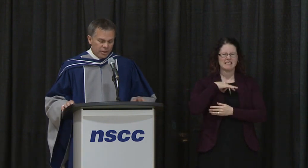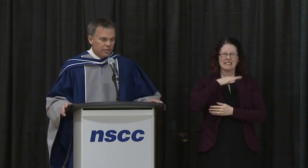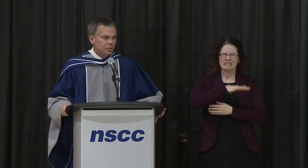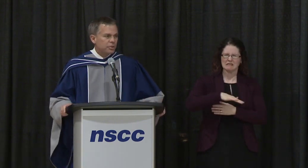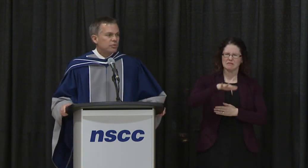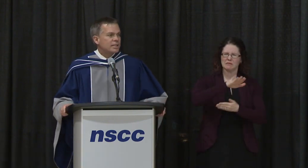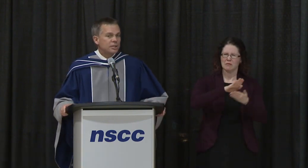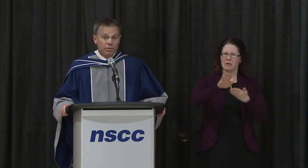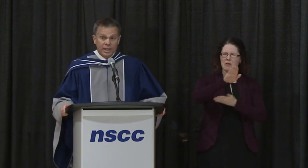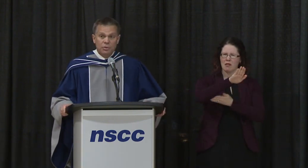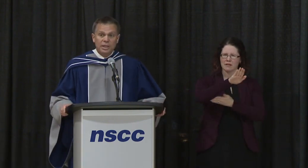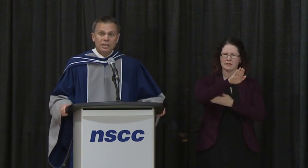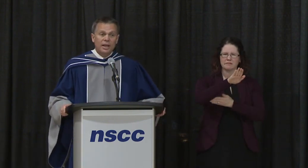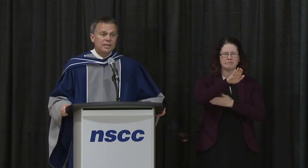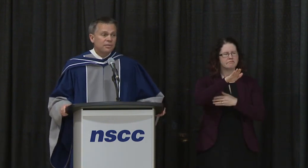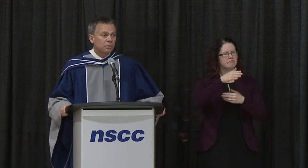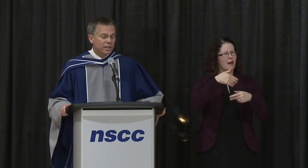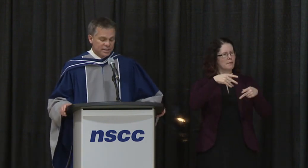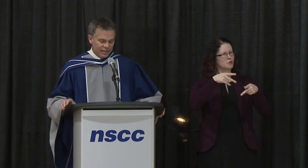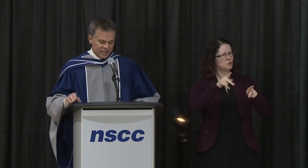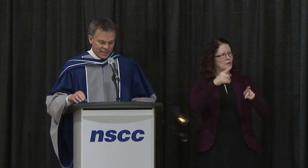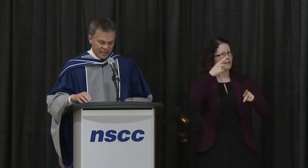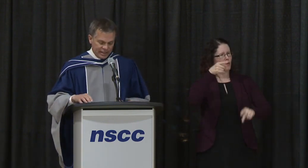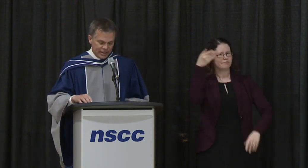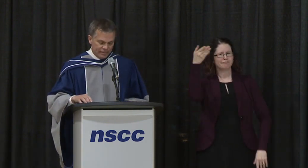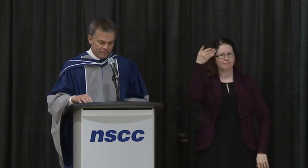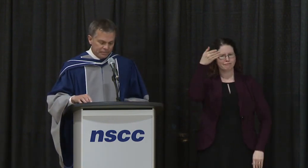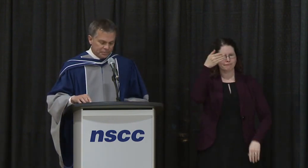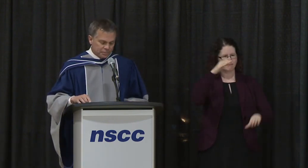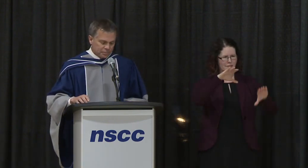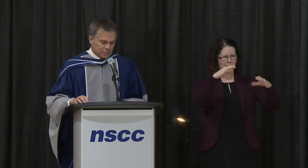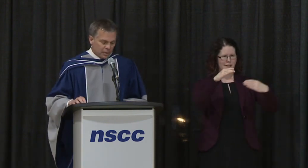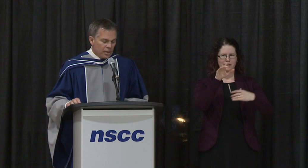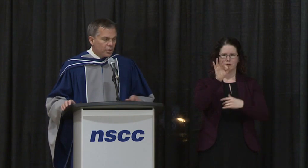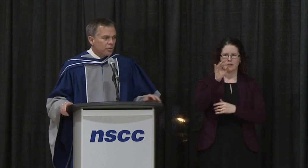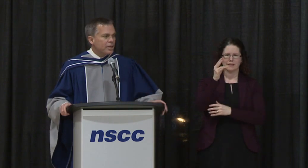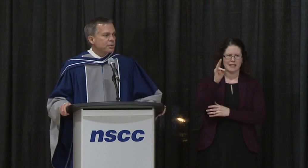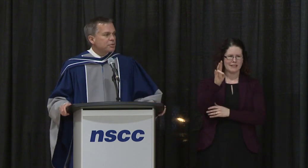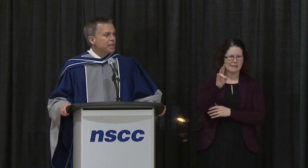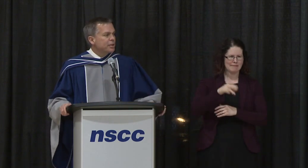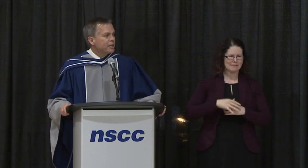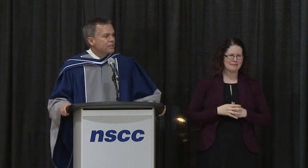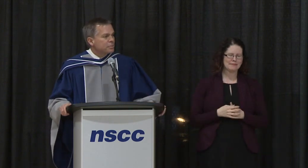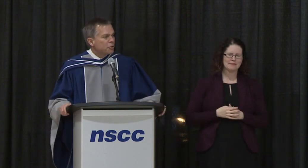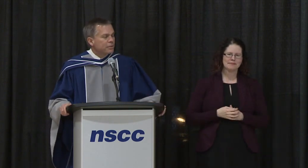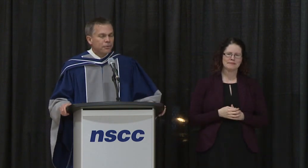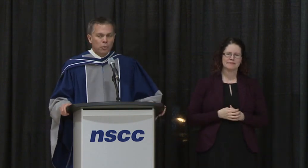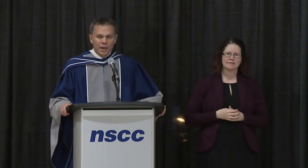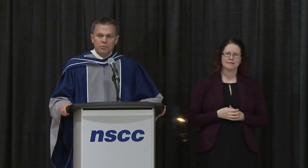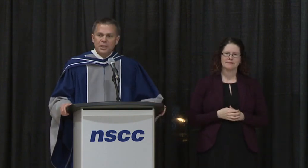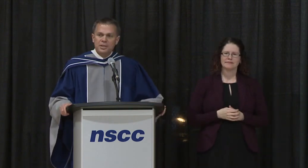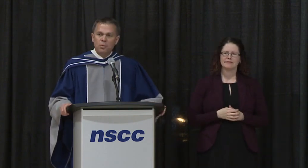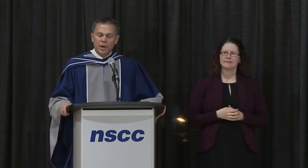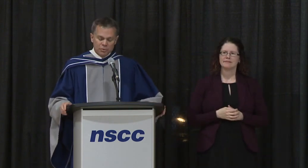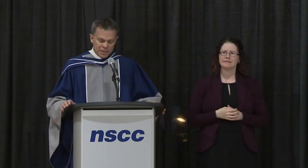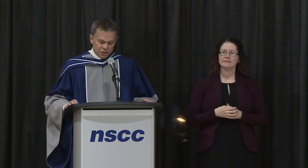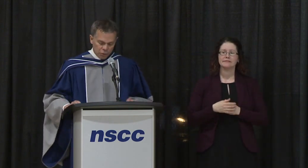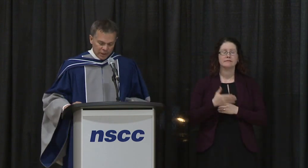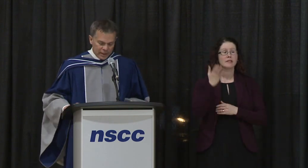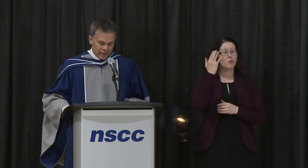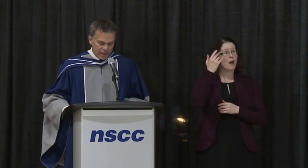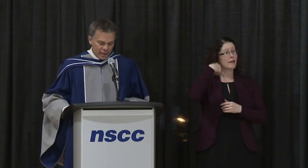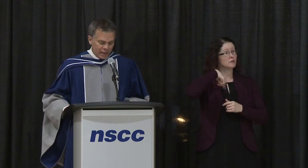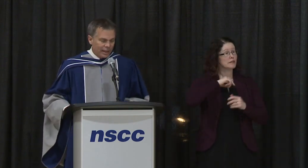college, to address the graduating class of 2017. Graduates, we are here this morning for one reason and one